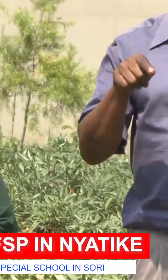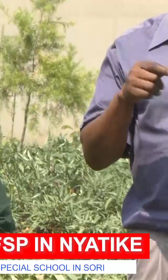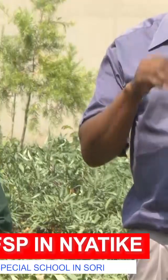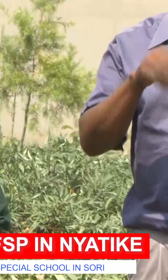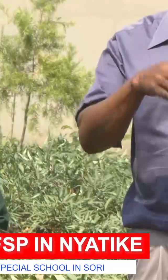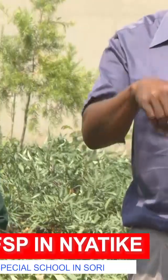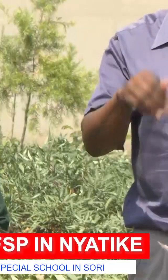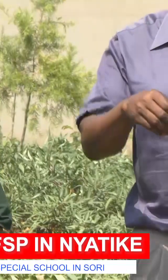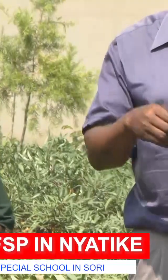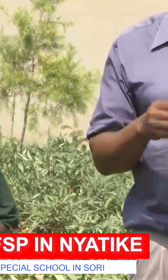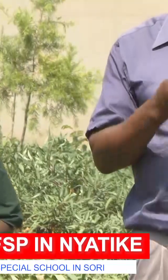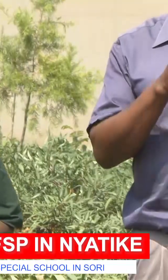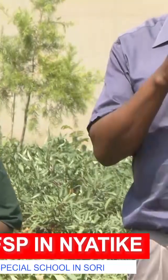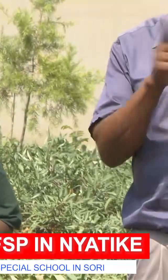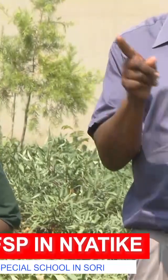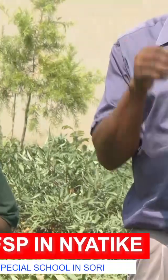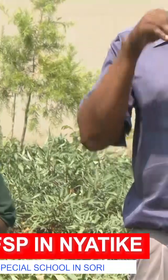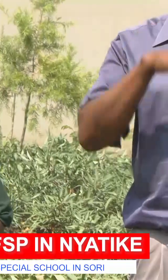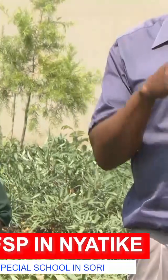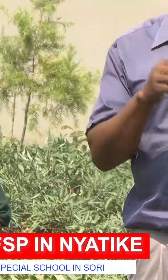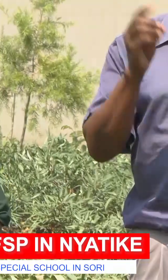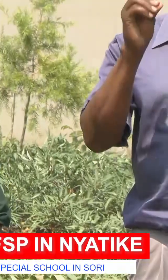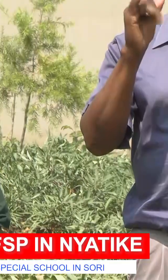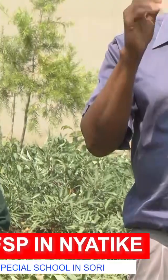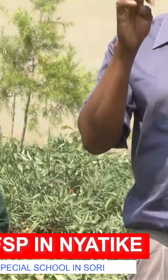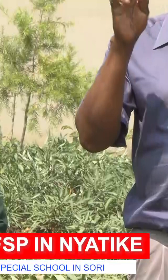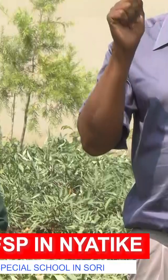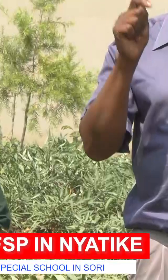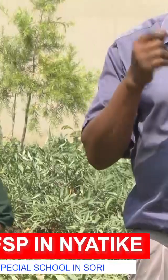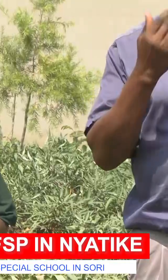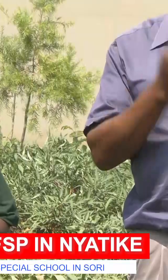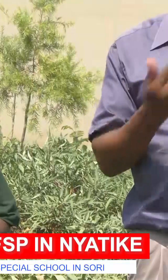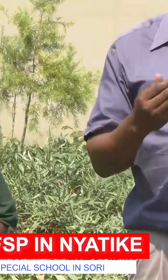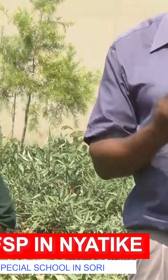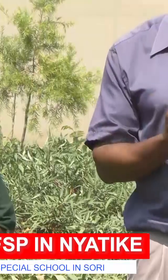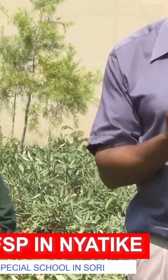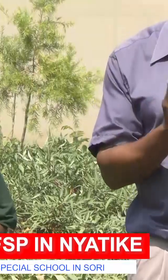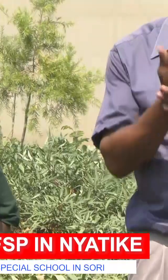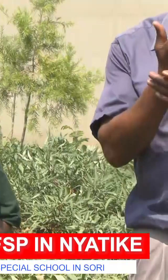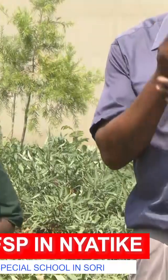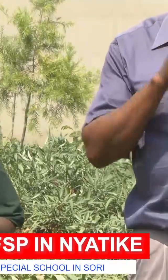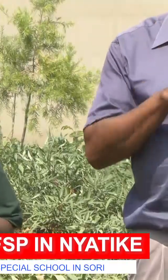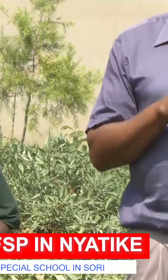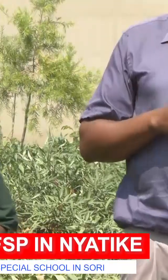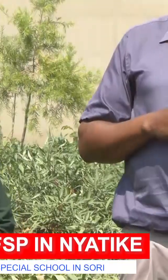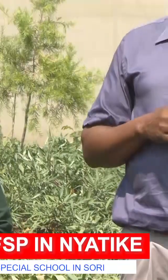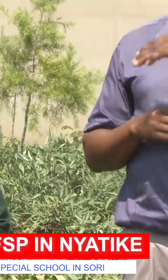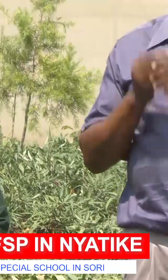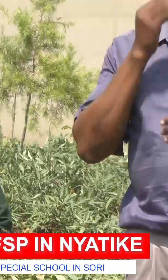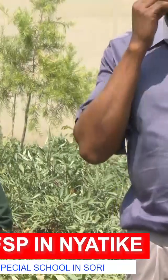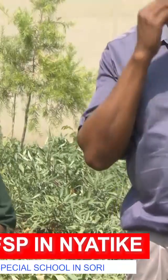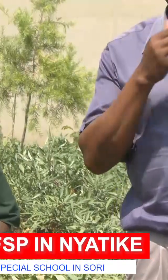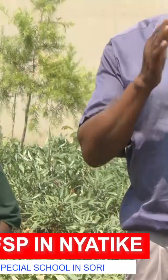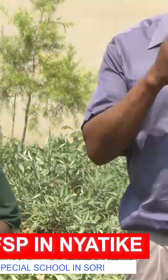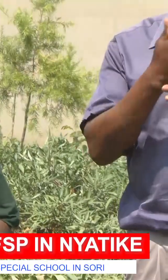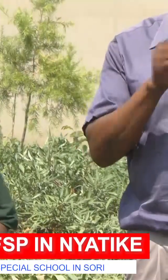about diversity in diet, this is something they will grow up with. When they go back home, they will share this good knowledge with